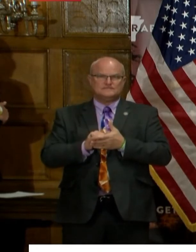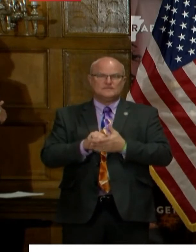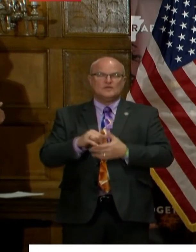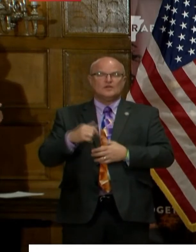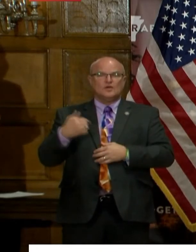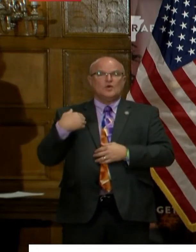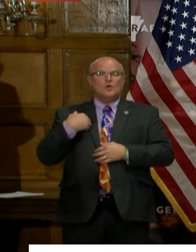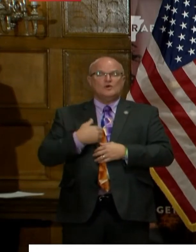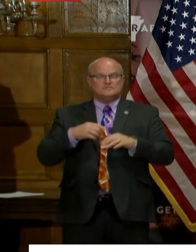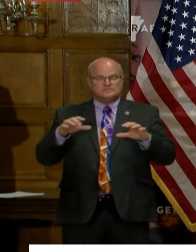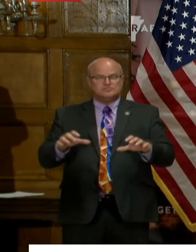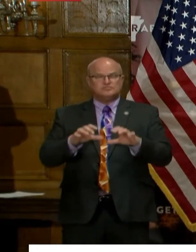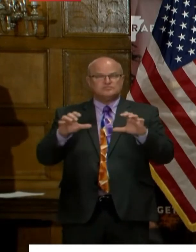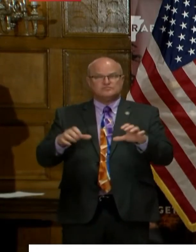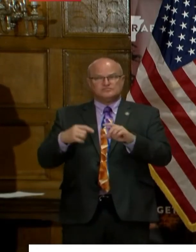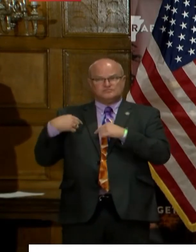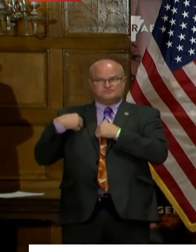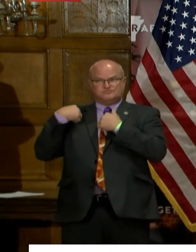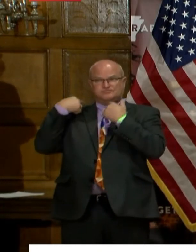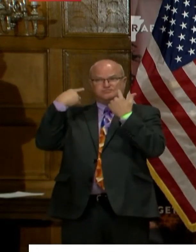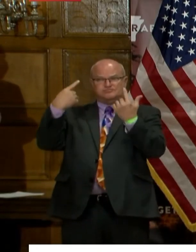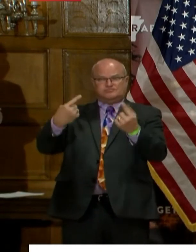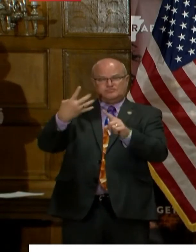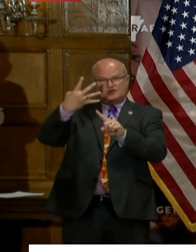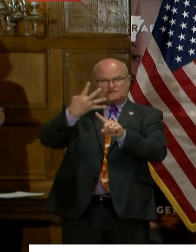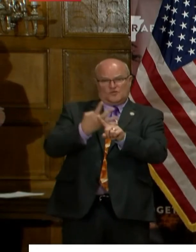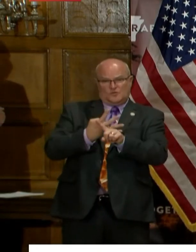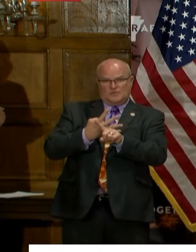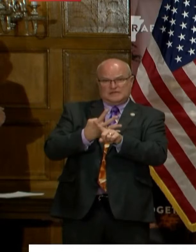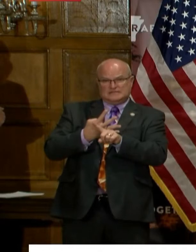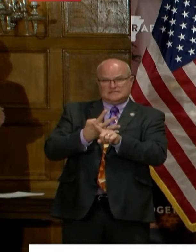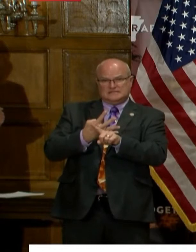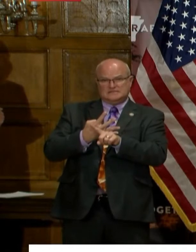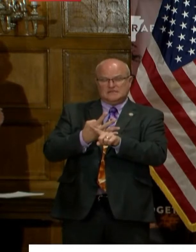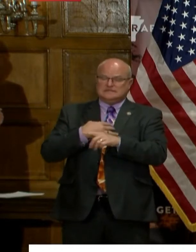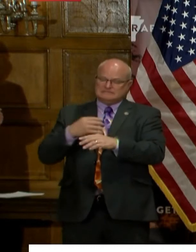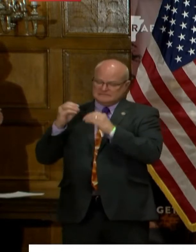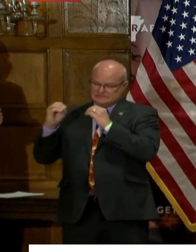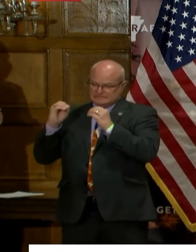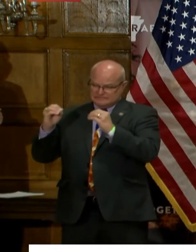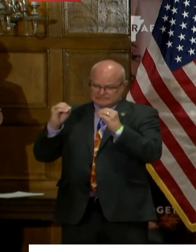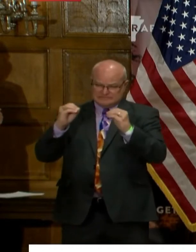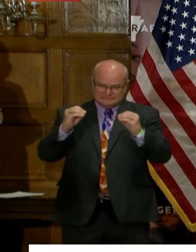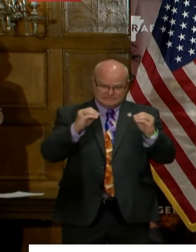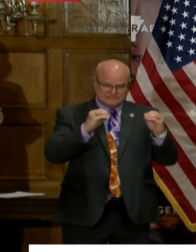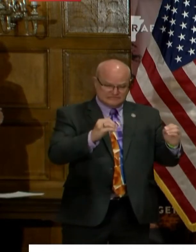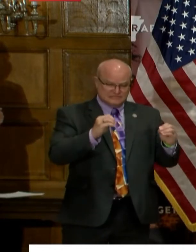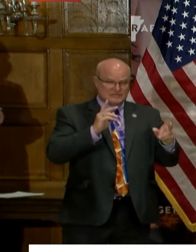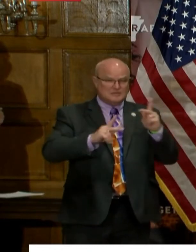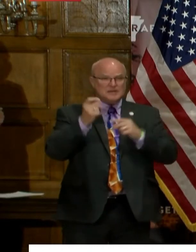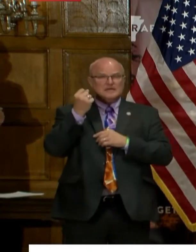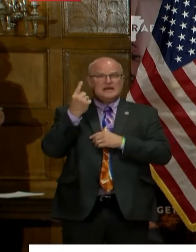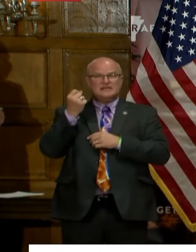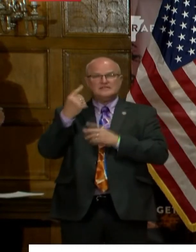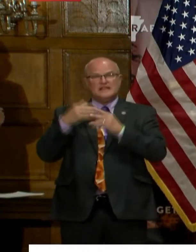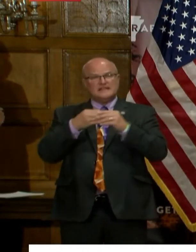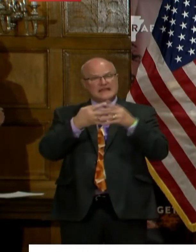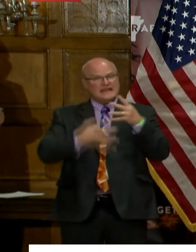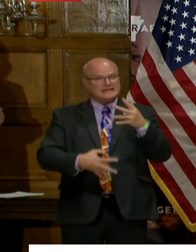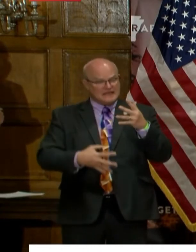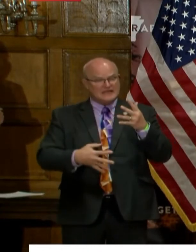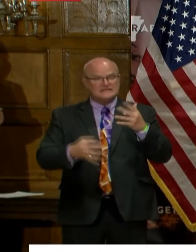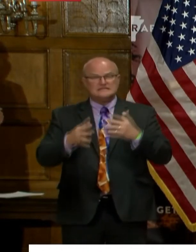we've been doing this for 4 months. We've been given lots of education. We've been making sure everyone understands the guidelines